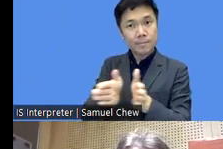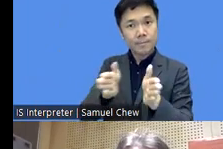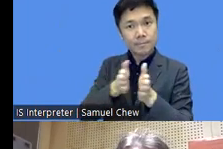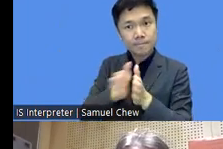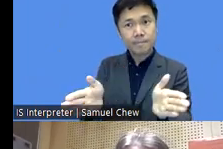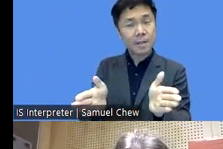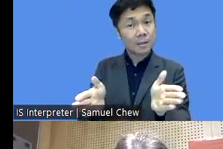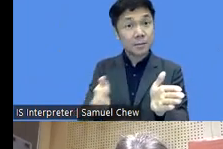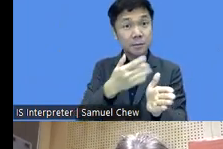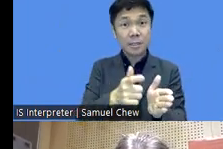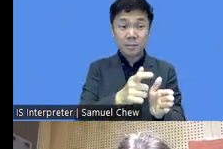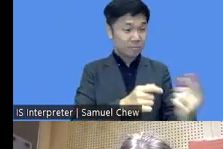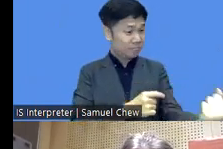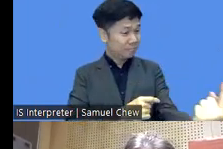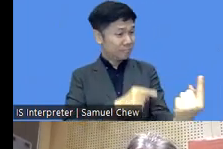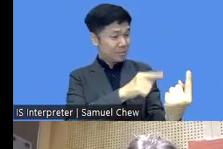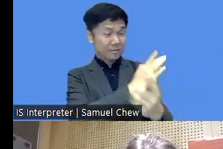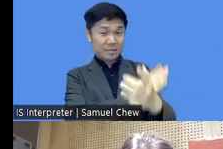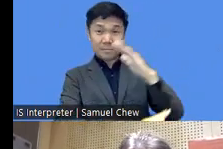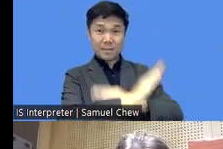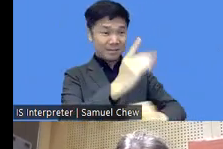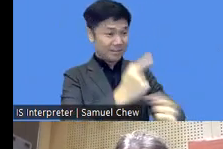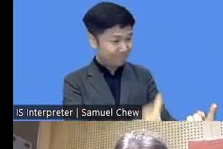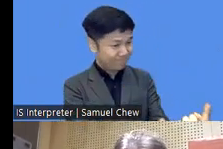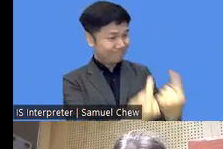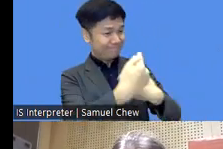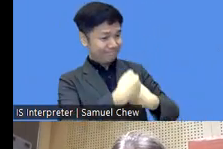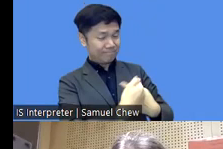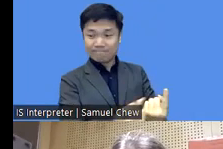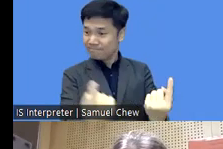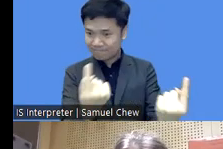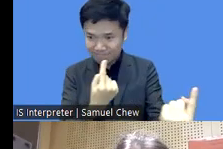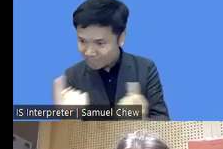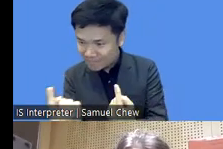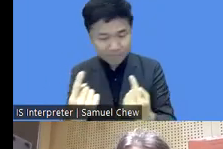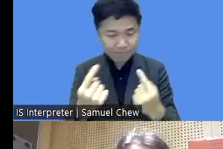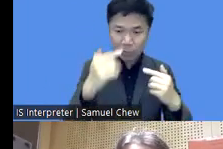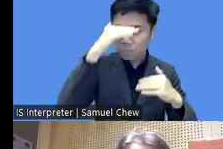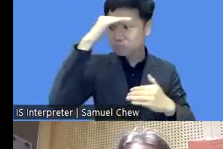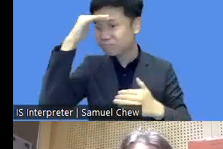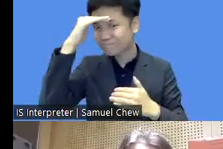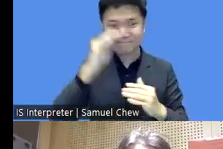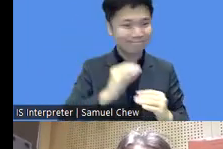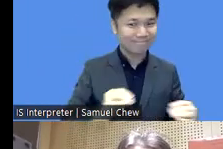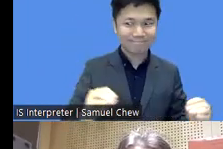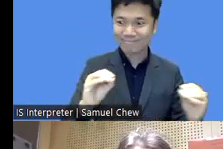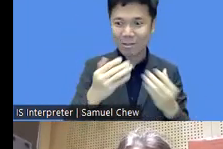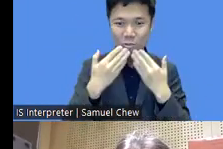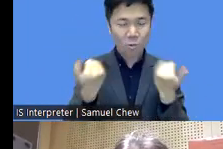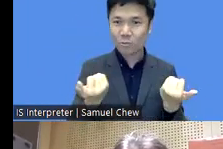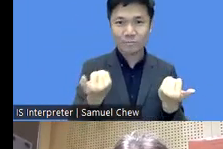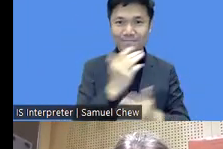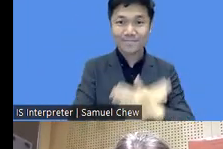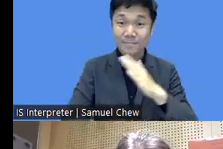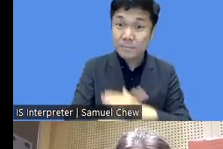ponente anterior que indicaba stress at least a couple of positive experience around